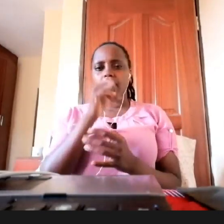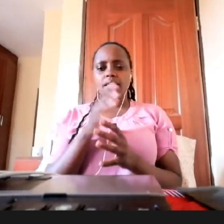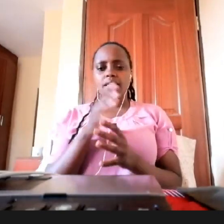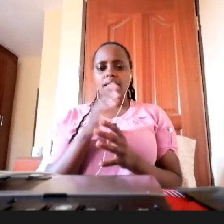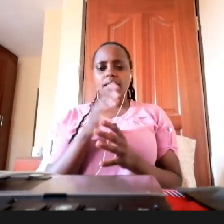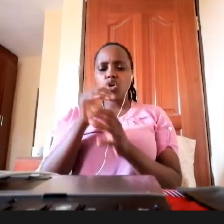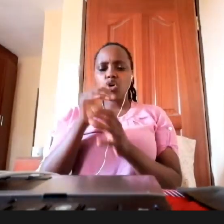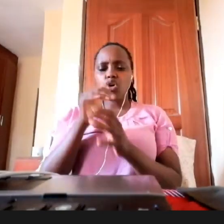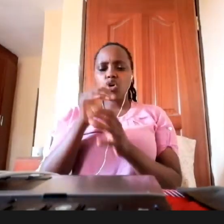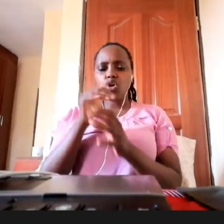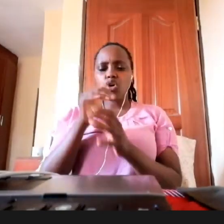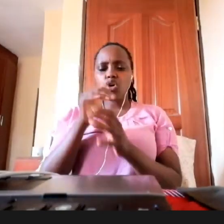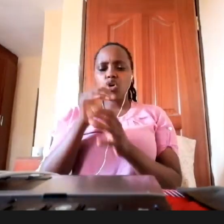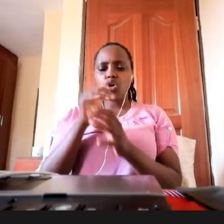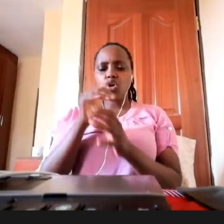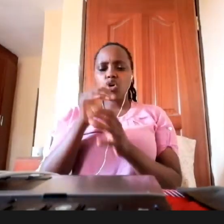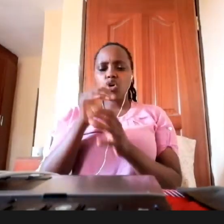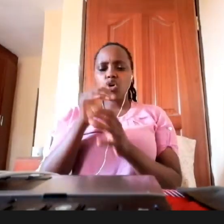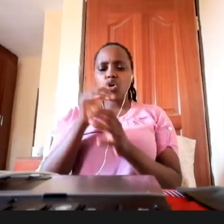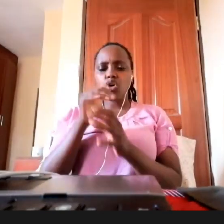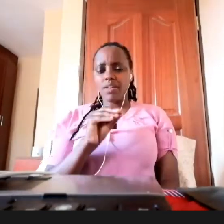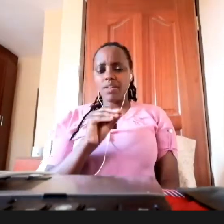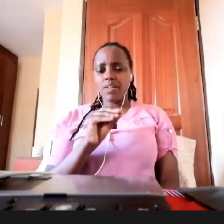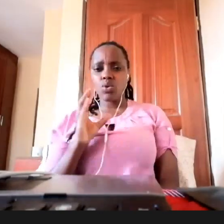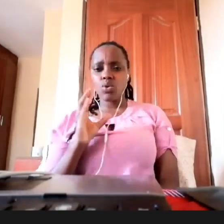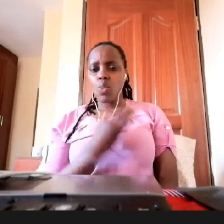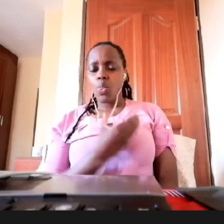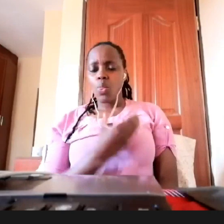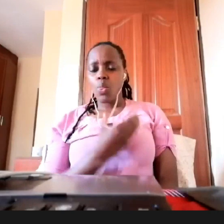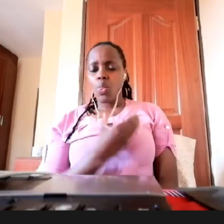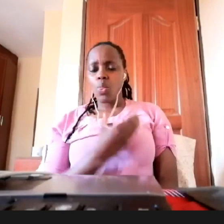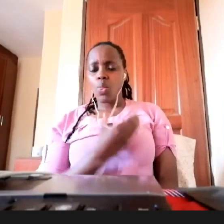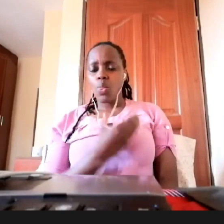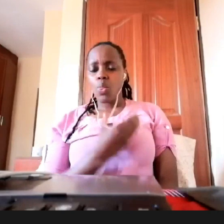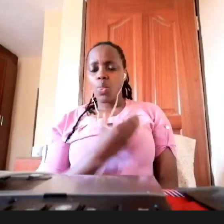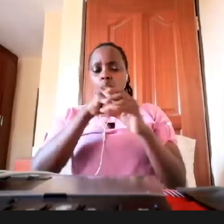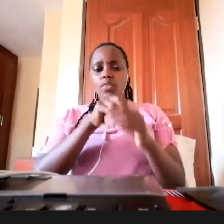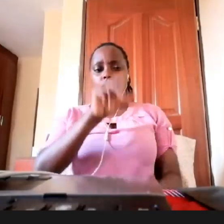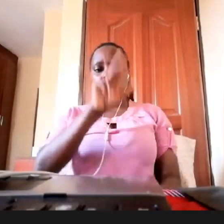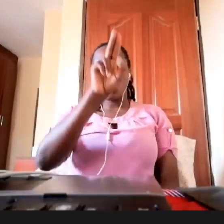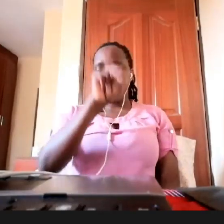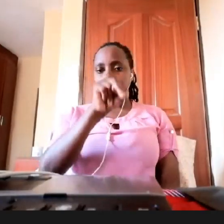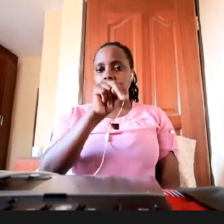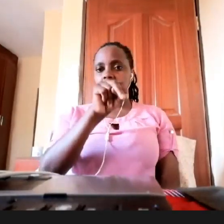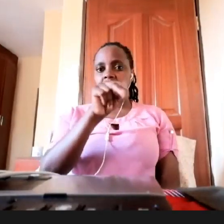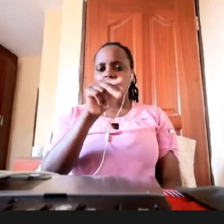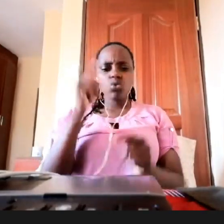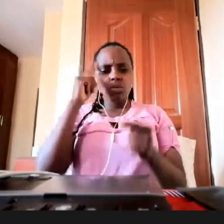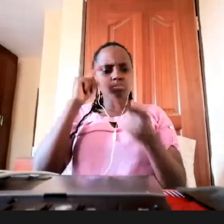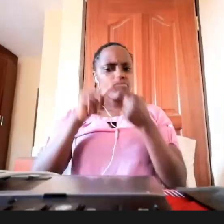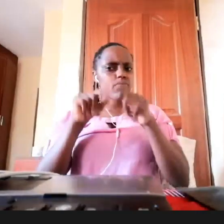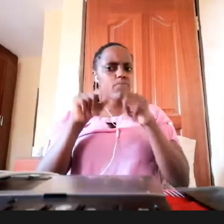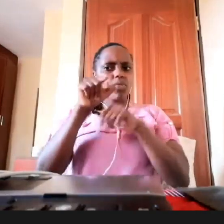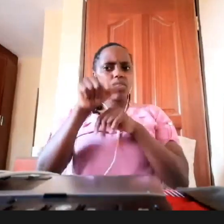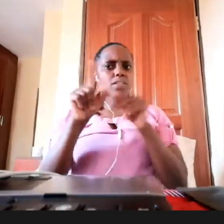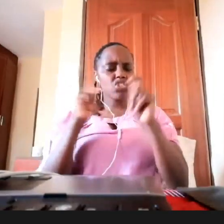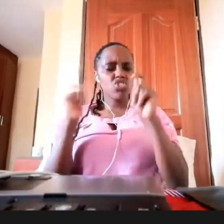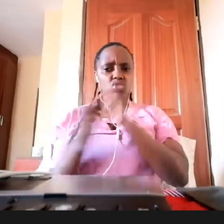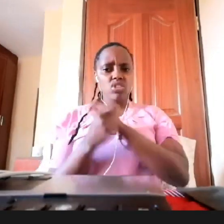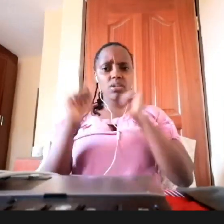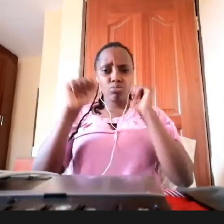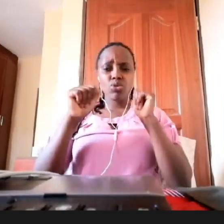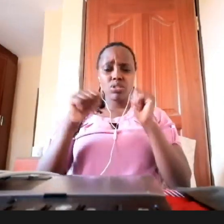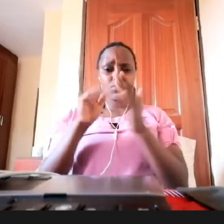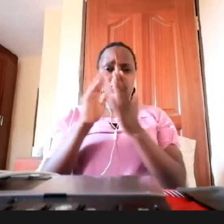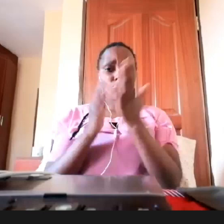the African Committee of Experts, which is not the case within the United Nations treaty bodies. So how do you reflect on that? Is there a change that you would like to